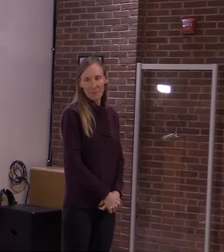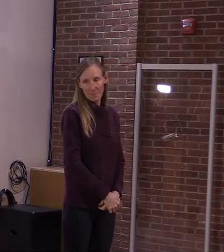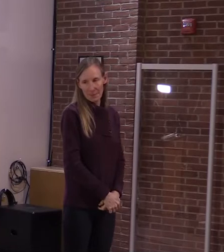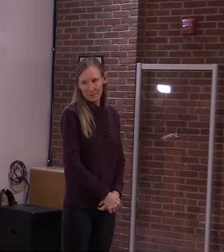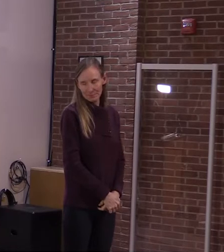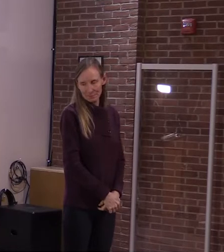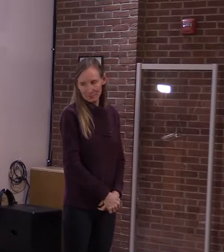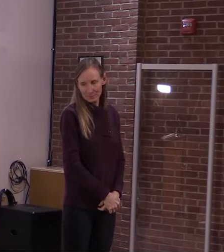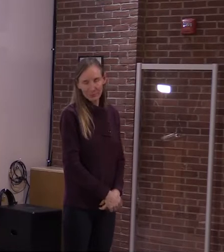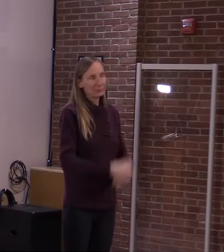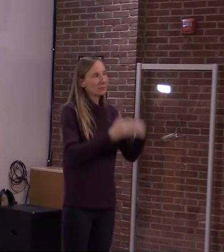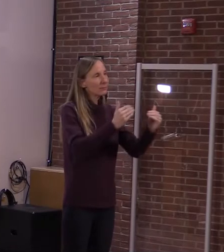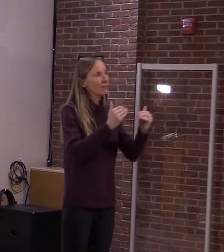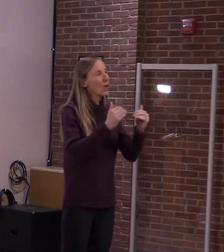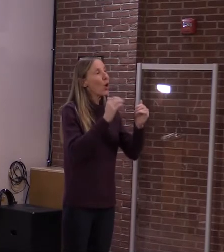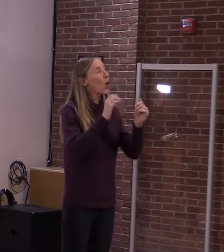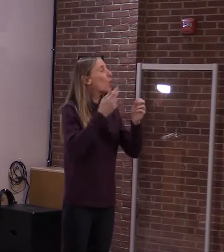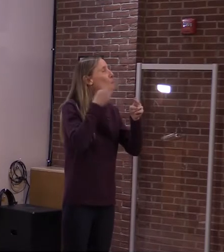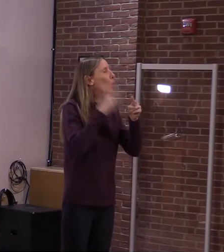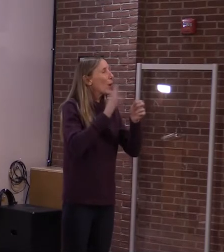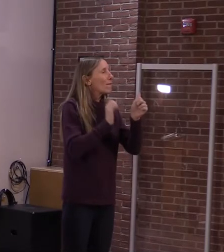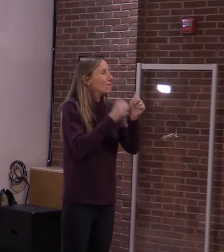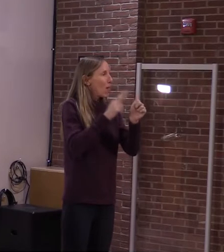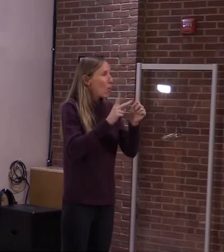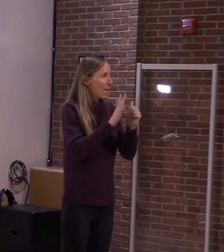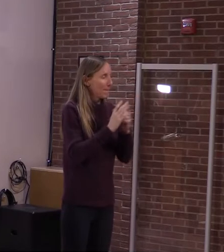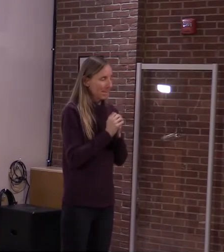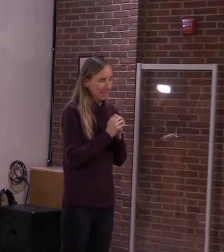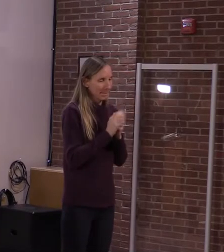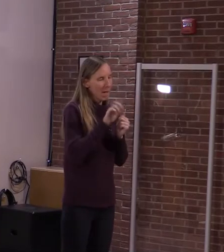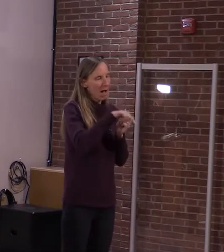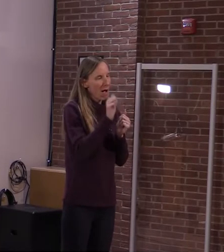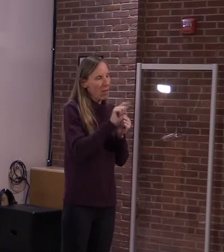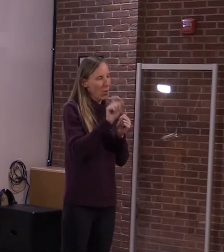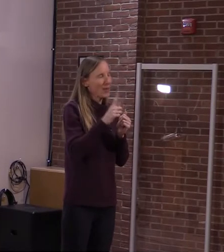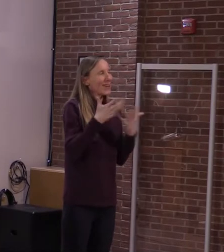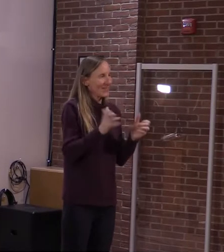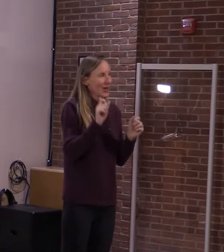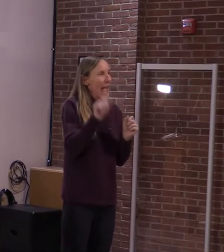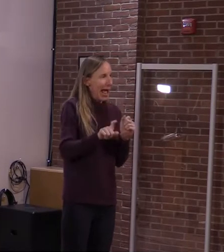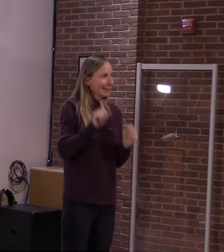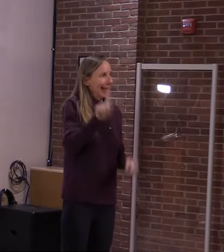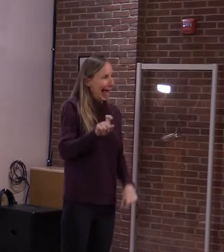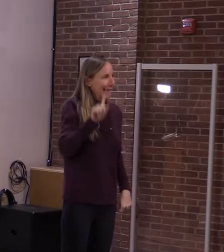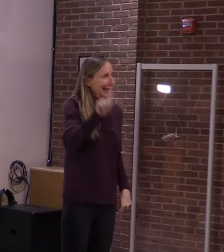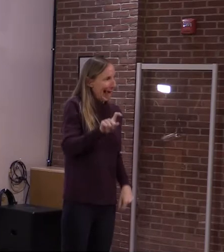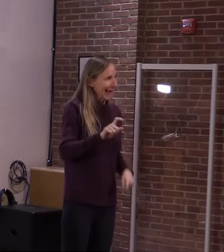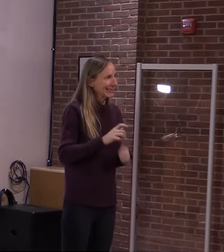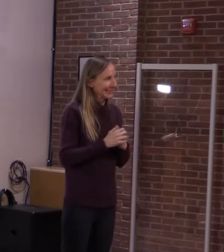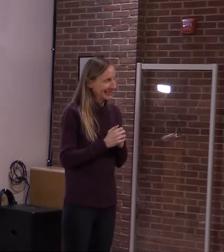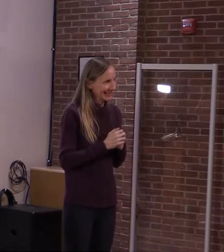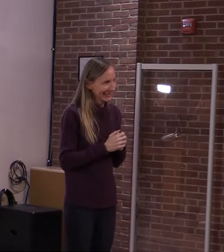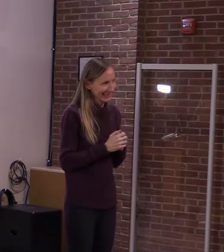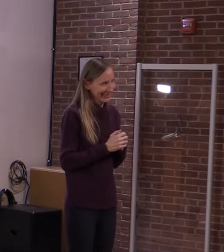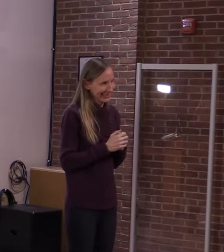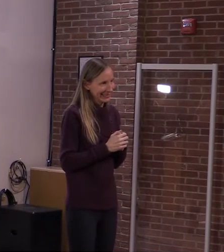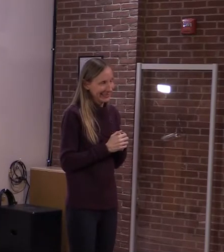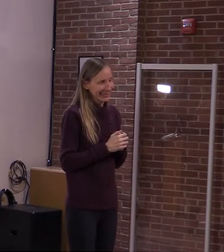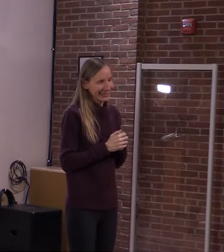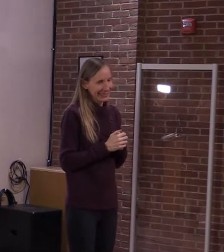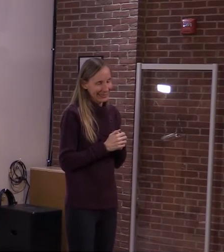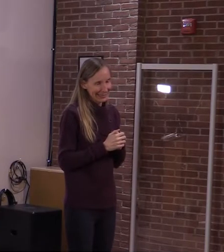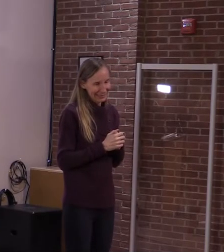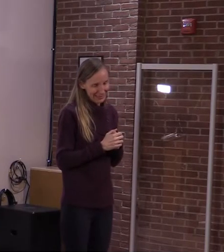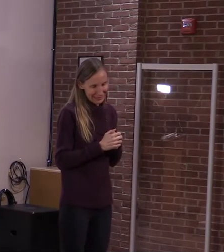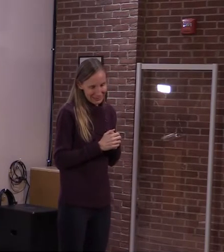Governor, a quick follow-up on a question I've asked a few times. It sounds like with the current labor shortage, it's going to